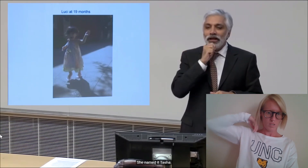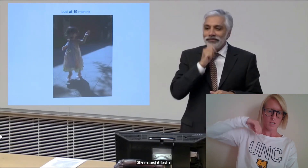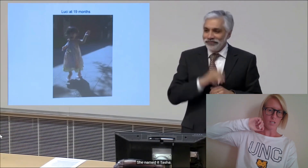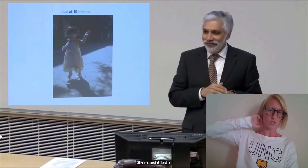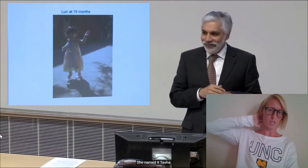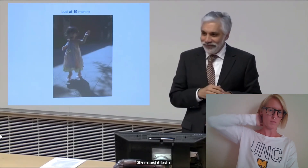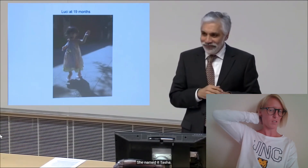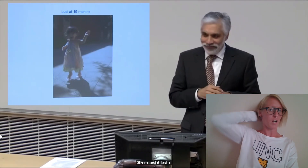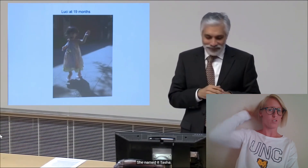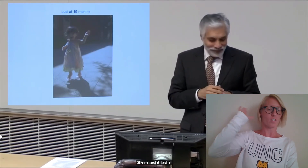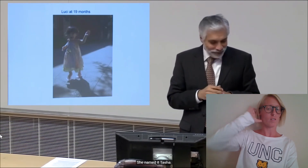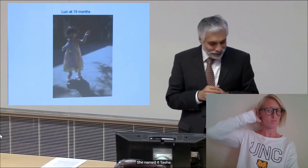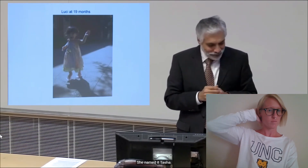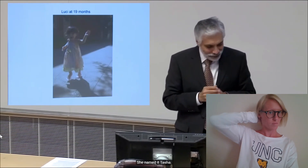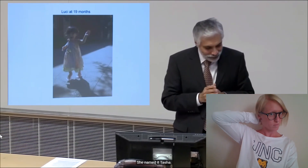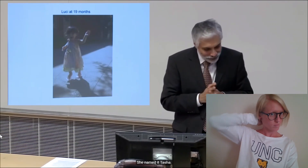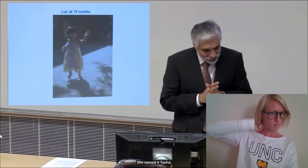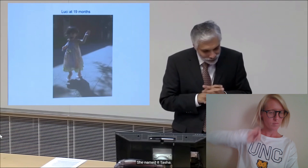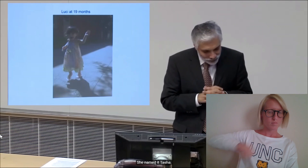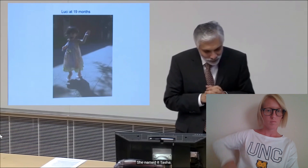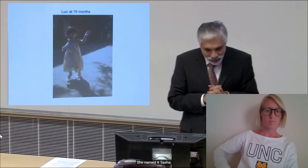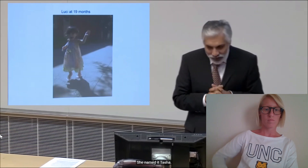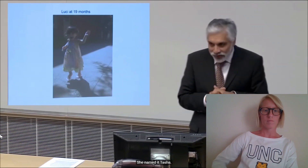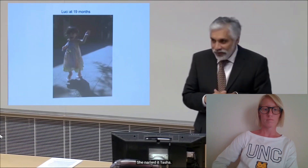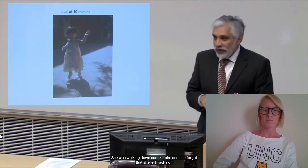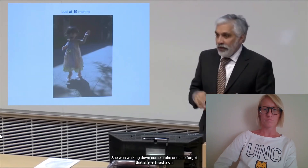it Tasha. And she named it Tasha.